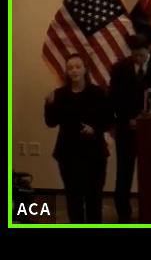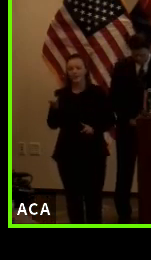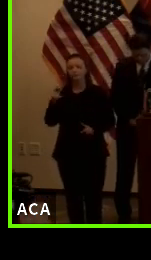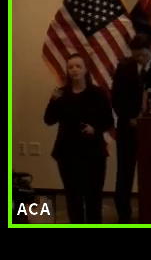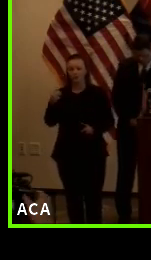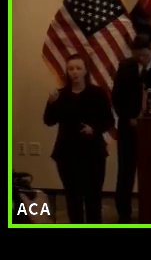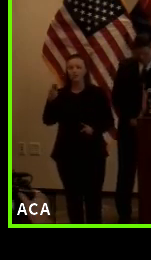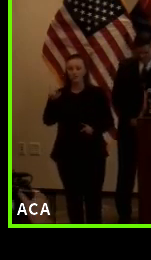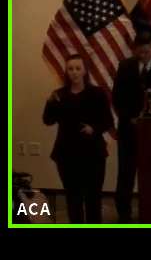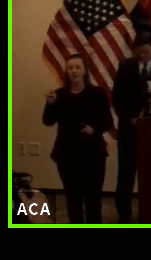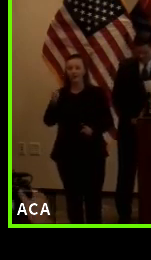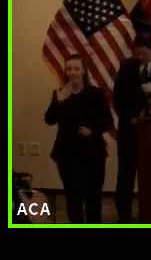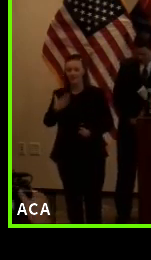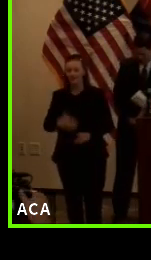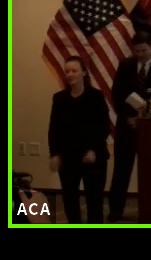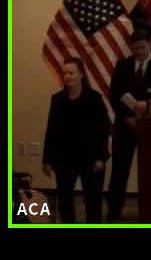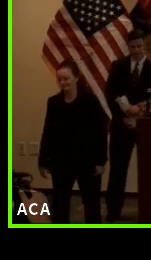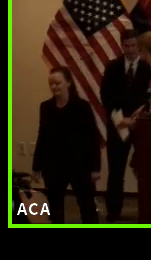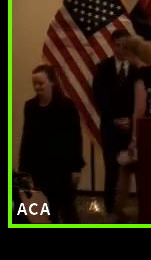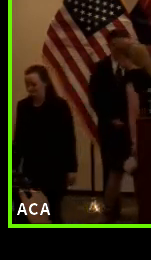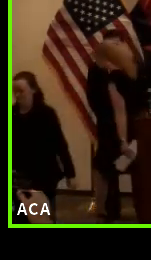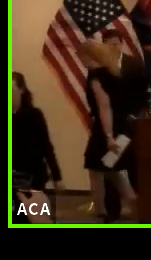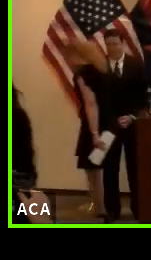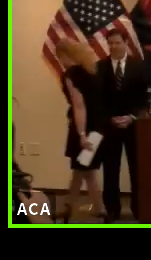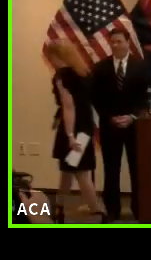General McGuire, and thank you.